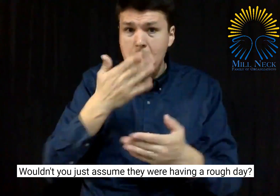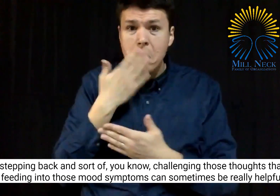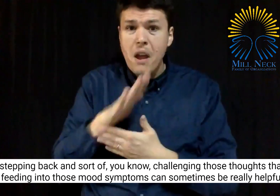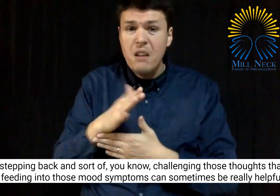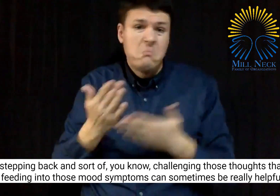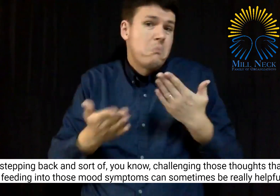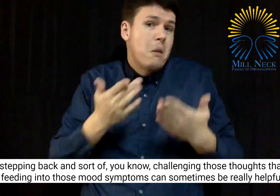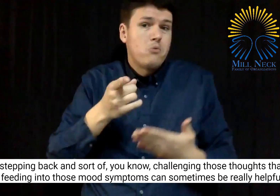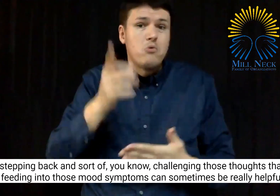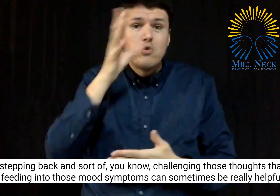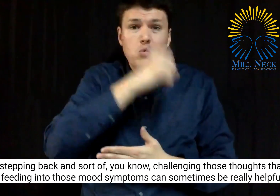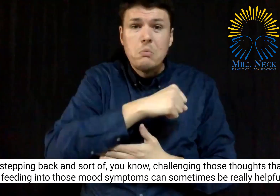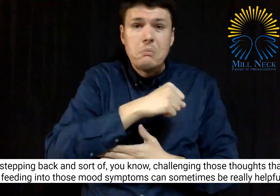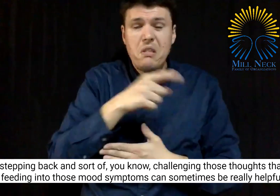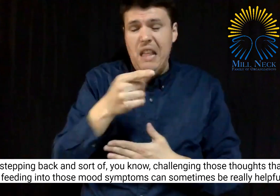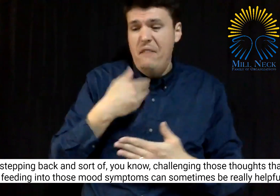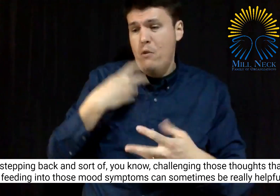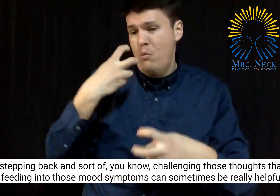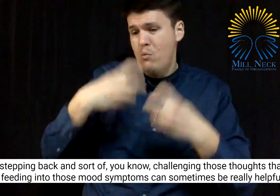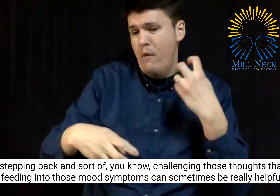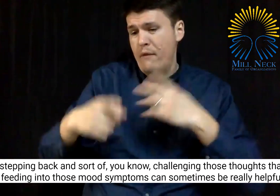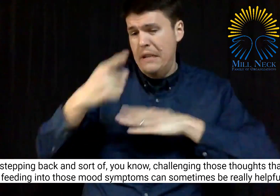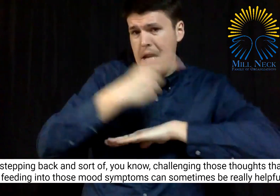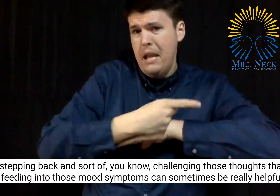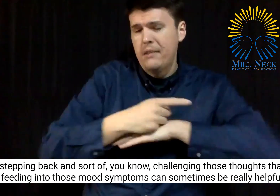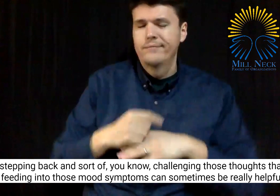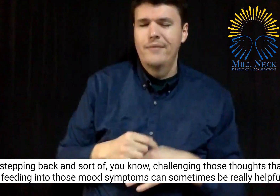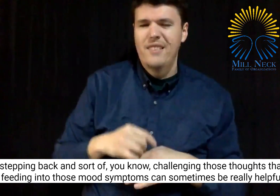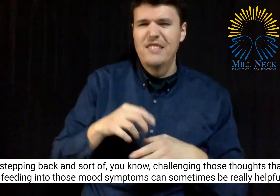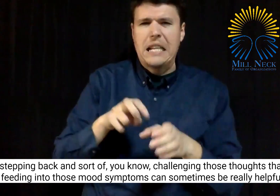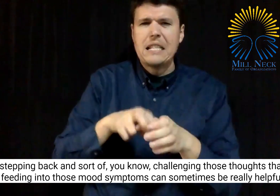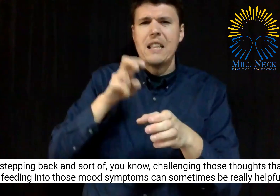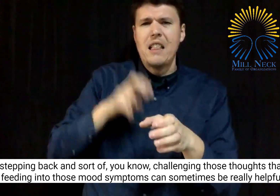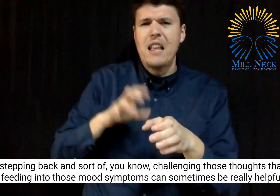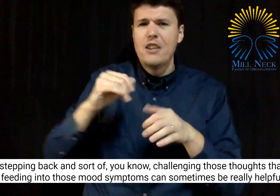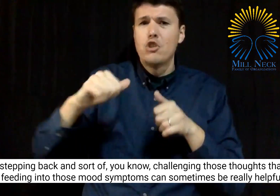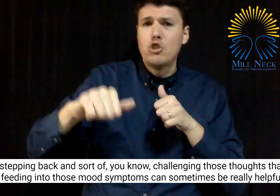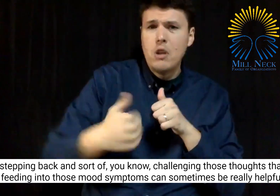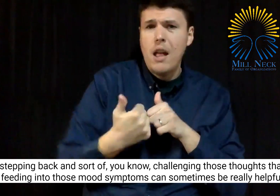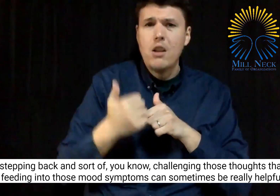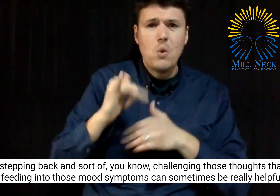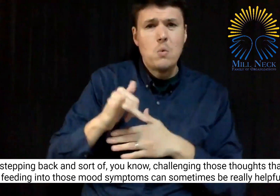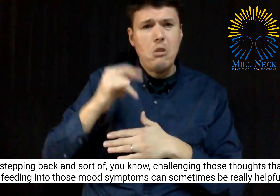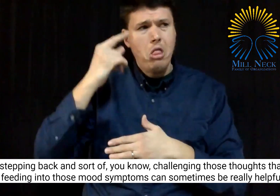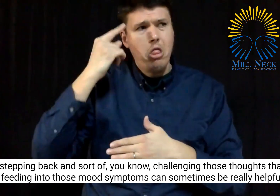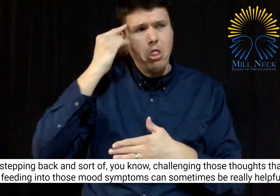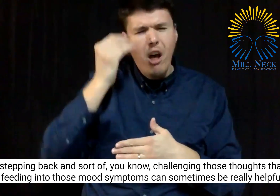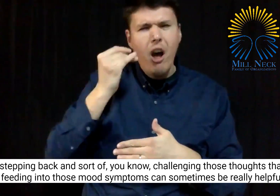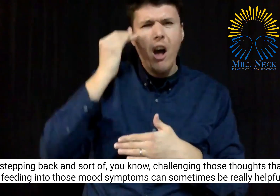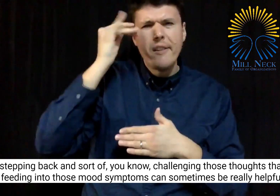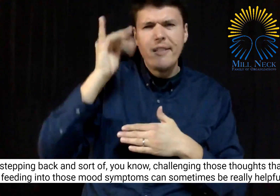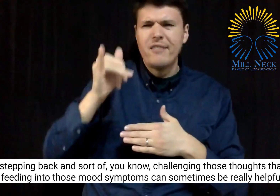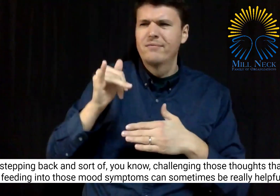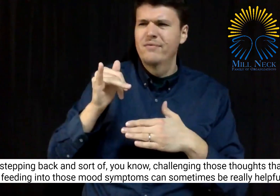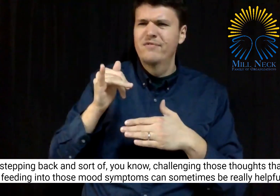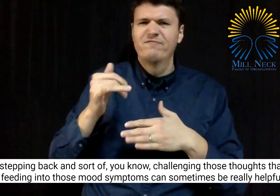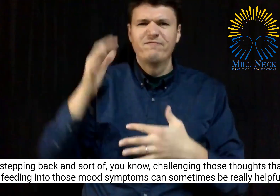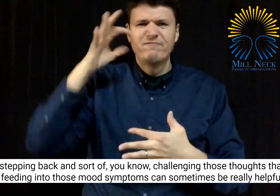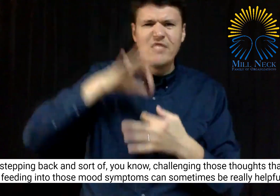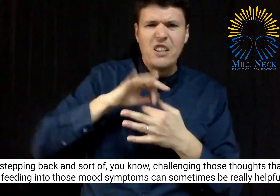So stepping back and sort of, challenging those thoughts that are feeding into those mood symptoms can sometimes be really helpful. And